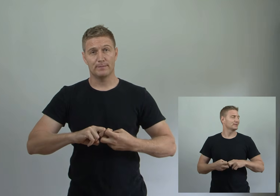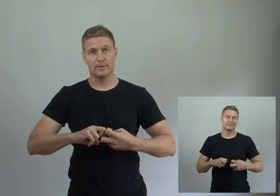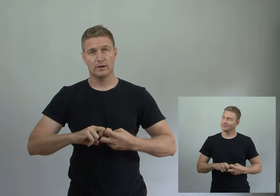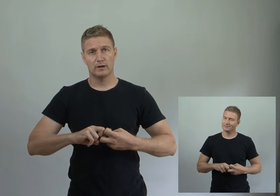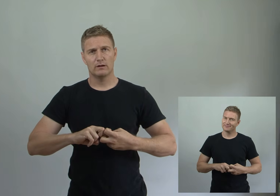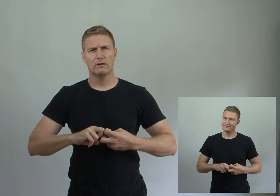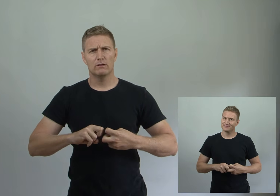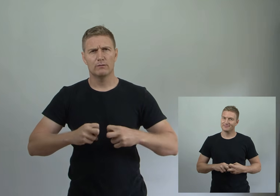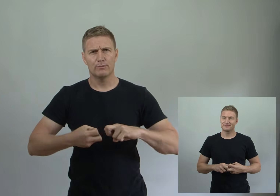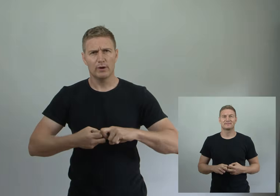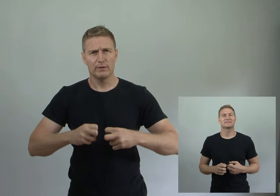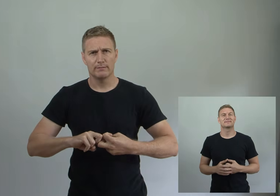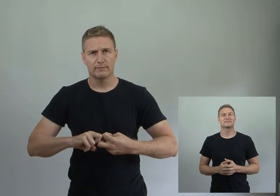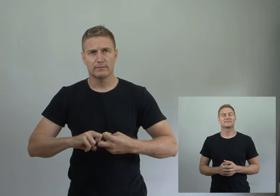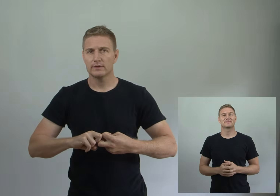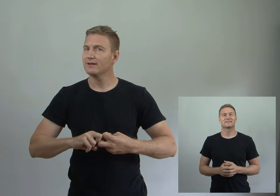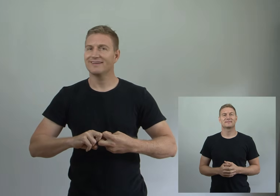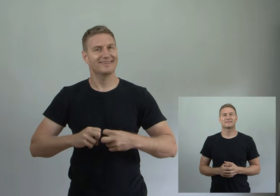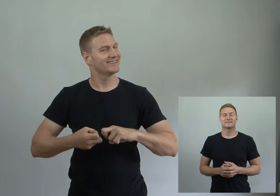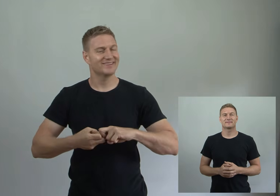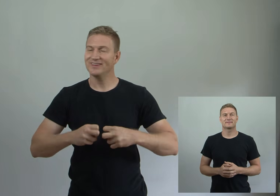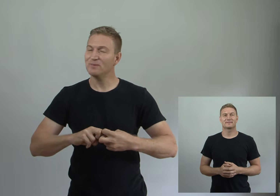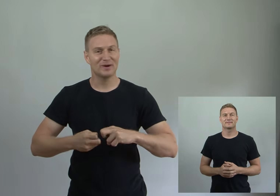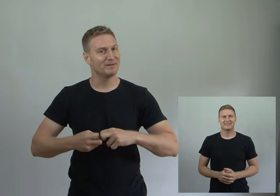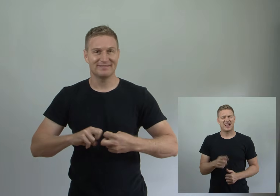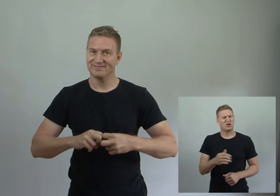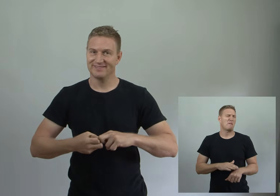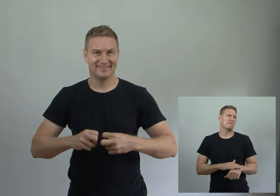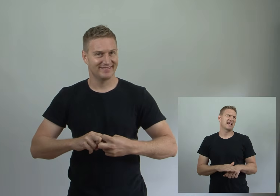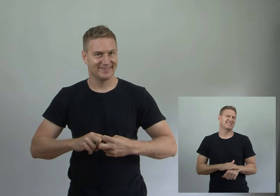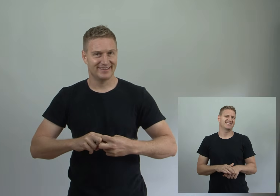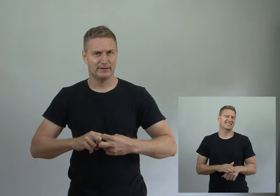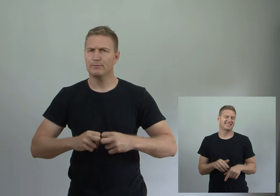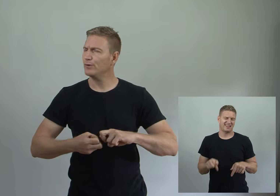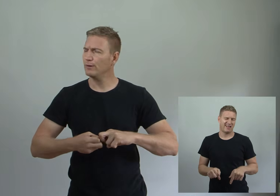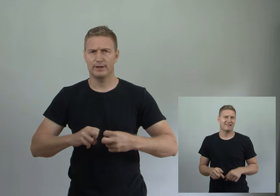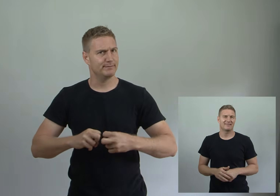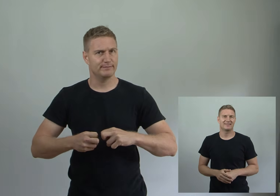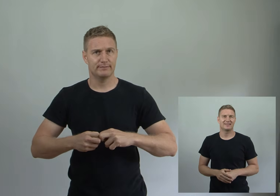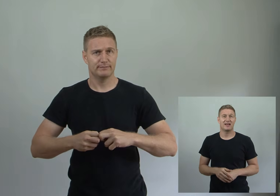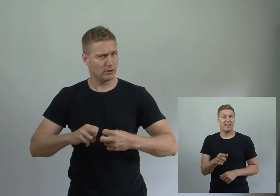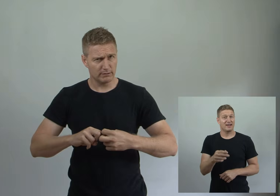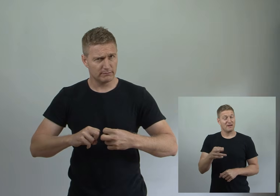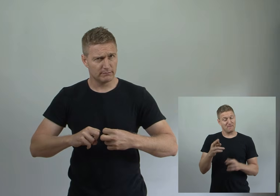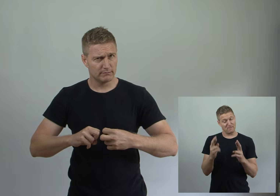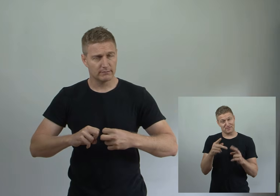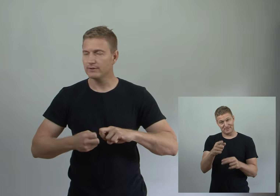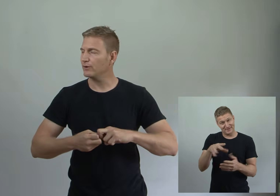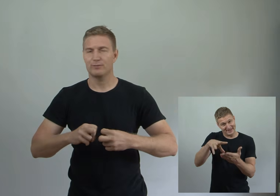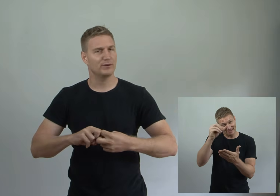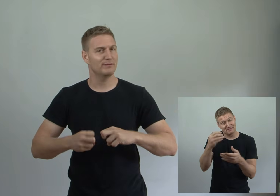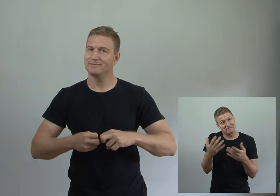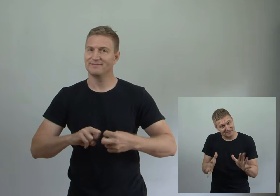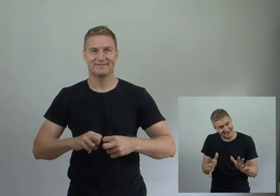Problem. Oh, problem. No problem. Problem. Problem?